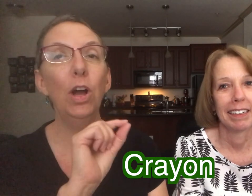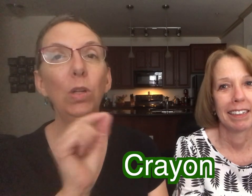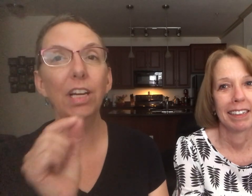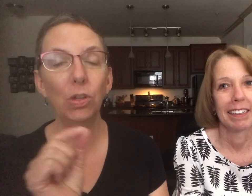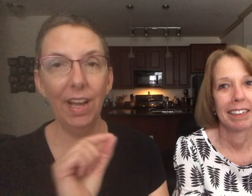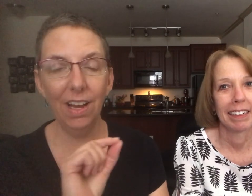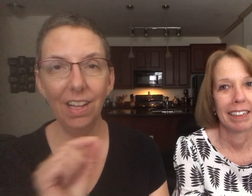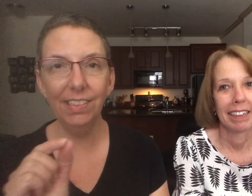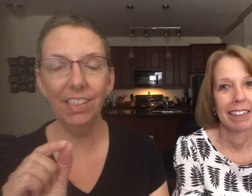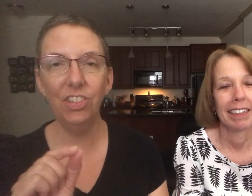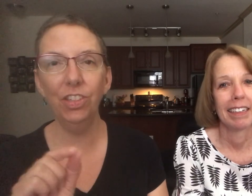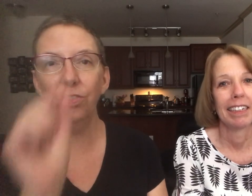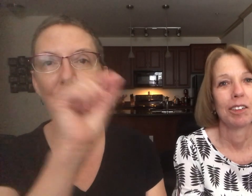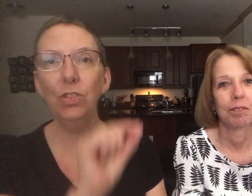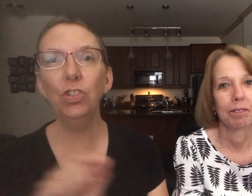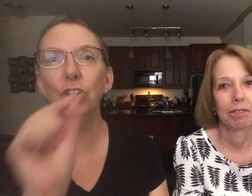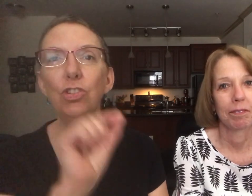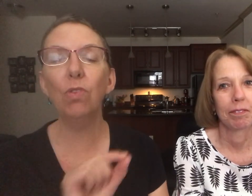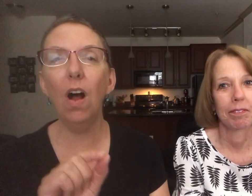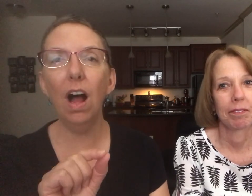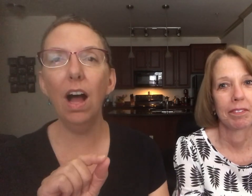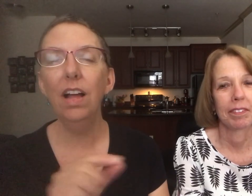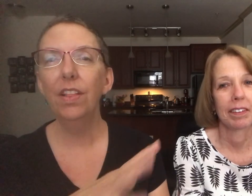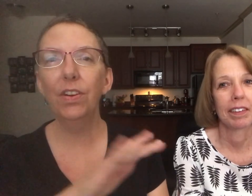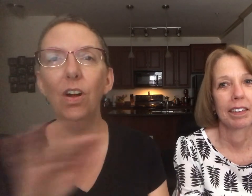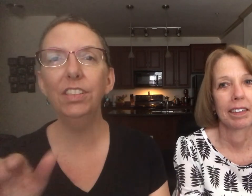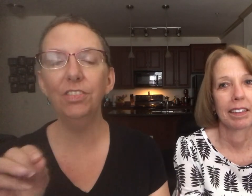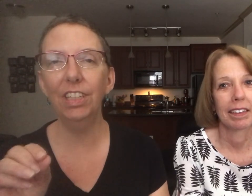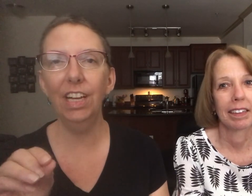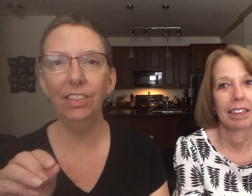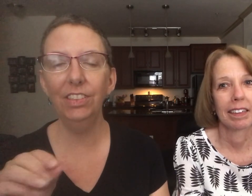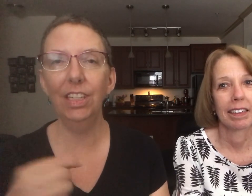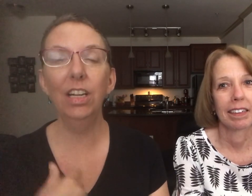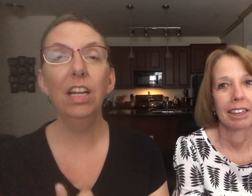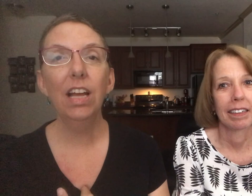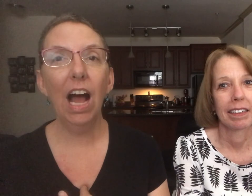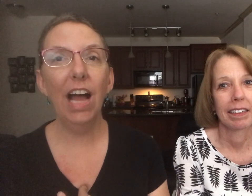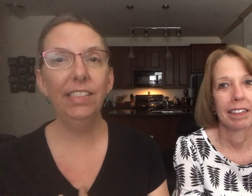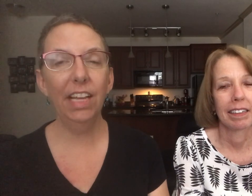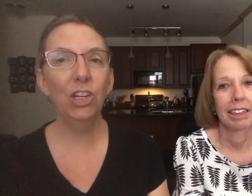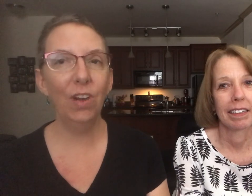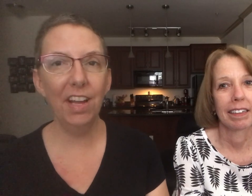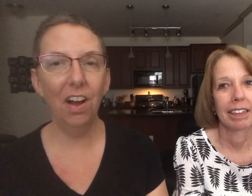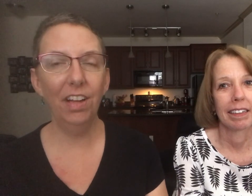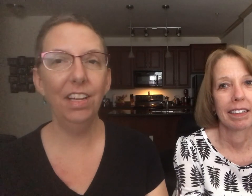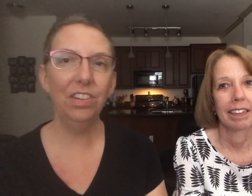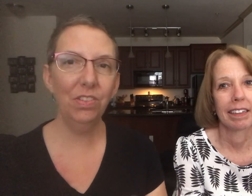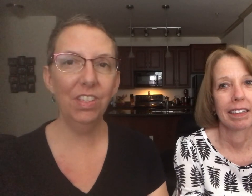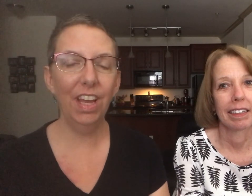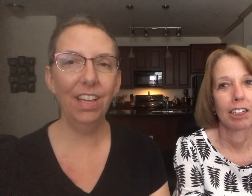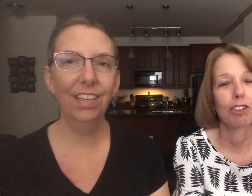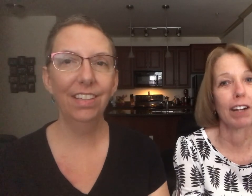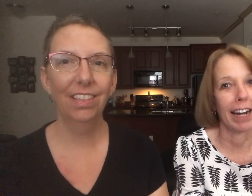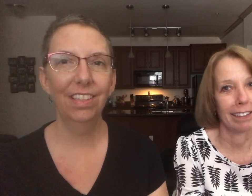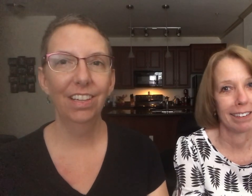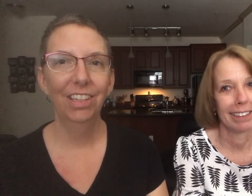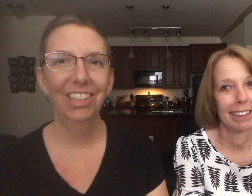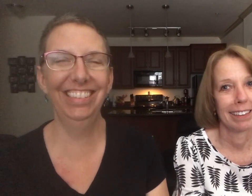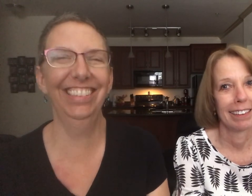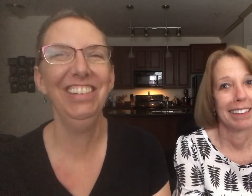Crayola crayons that children use to draw. They're all different colors, and I say crayon and you say crayon,